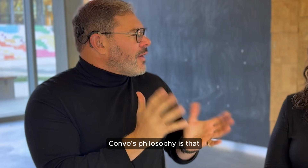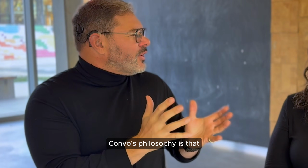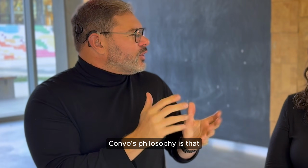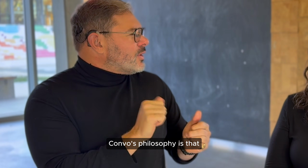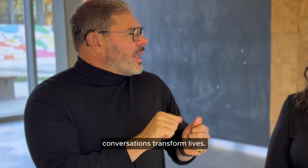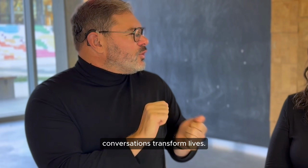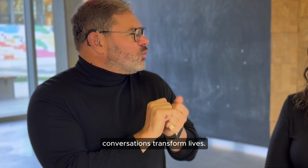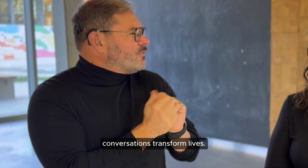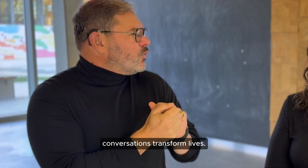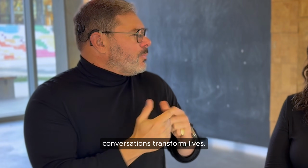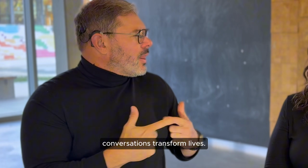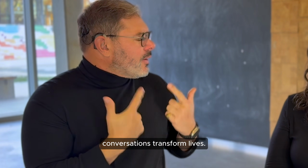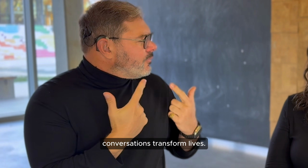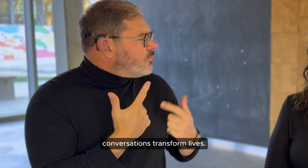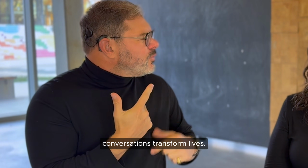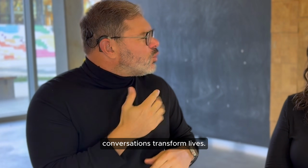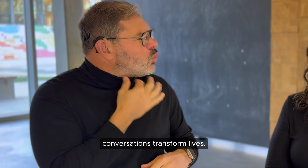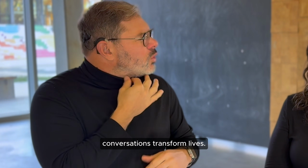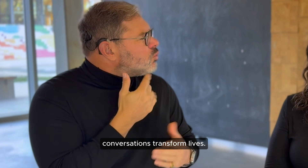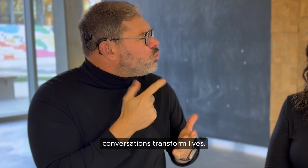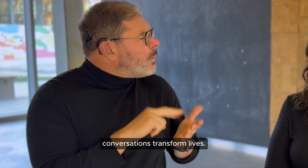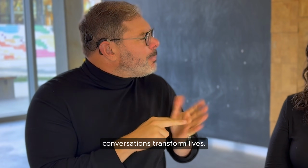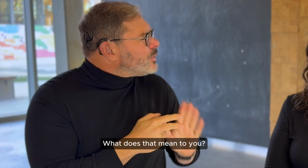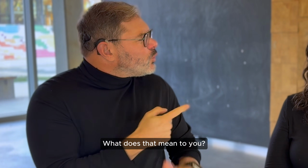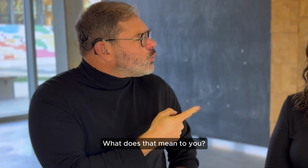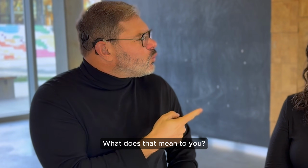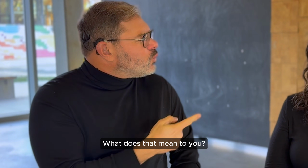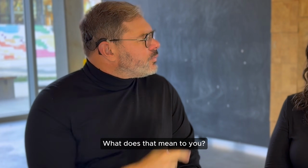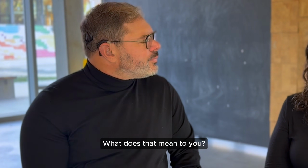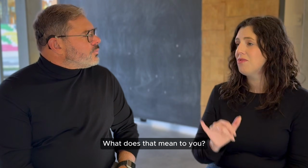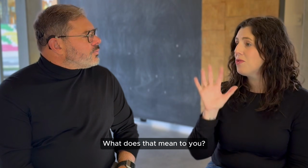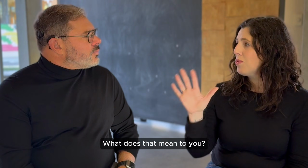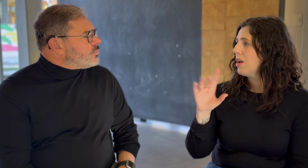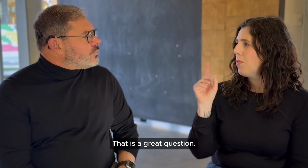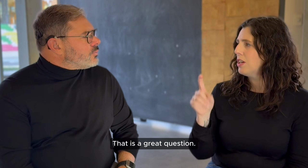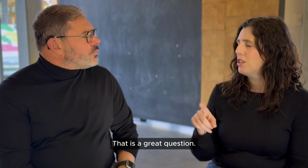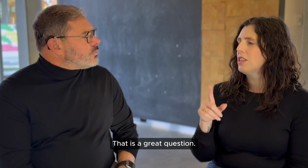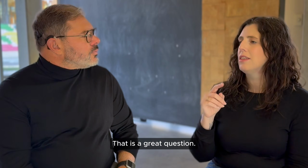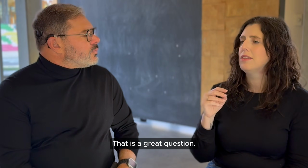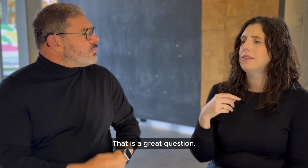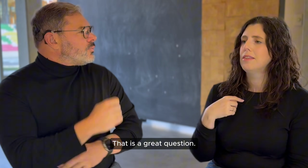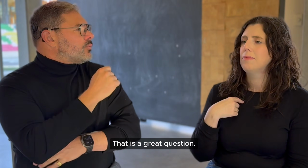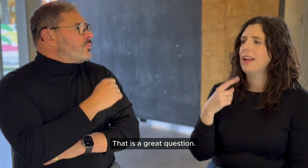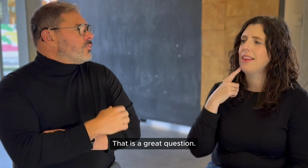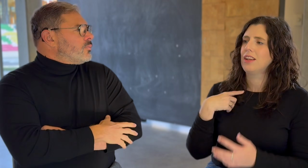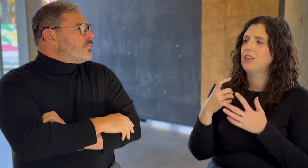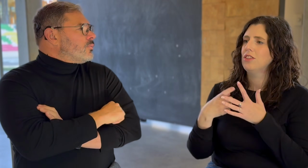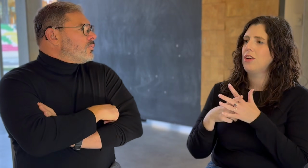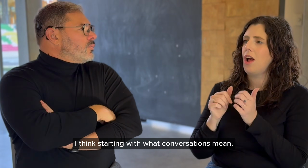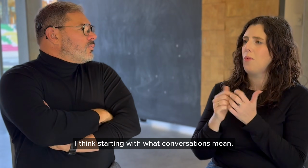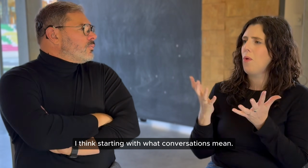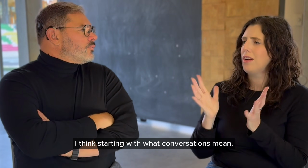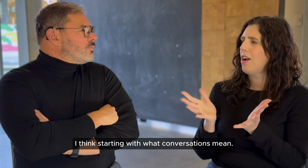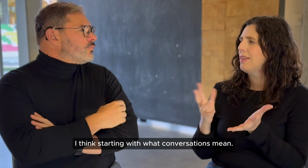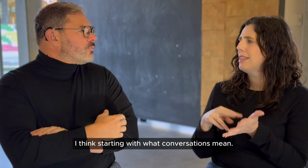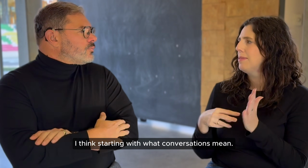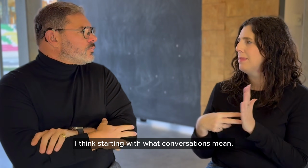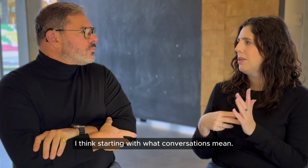Convo's philosophy is that conversations transform lives. What does that mean to you? That's a great question. I think starting with